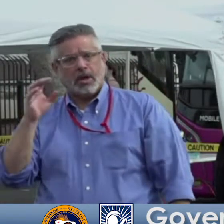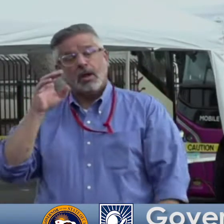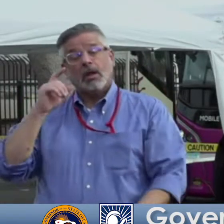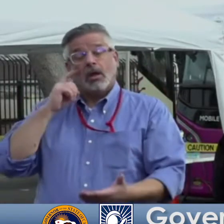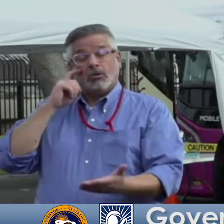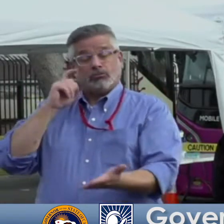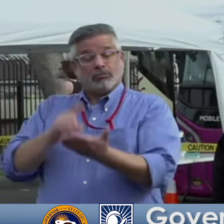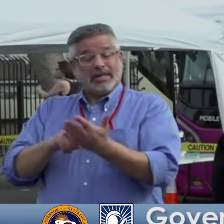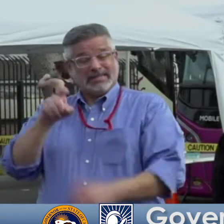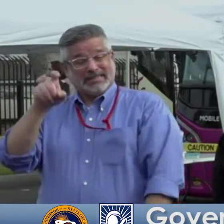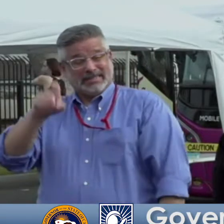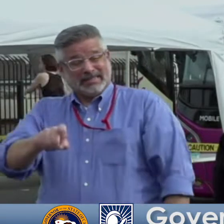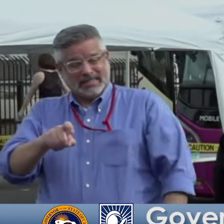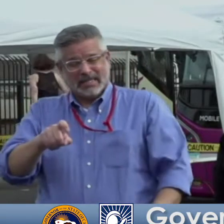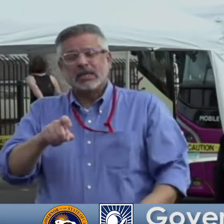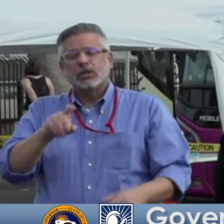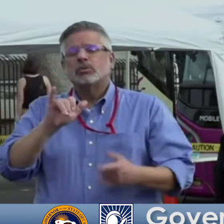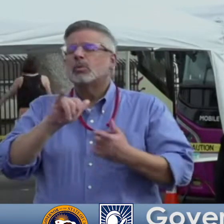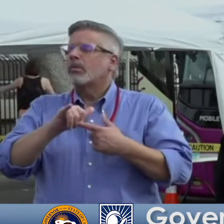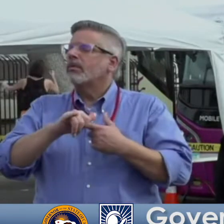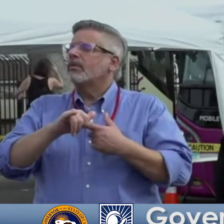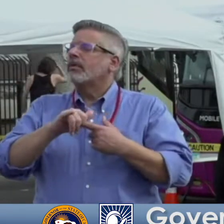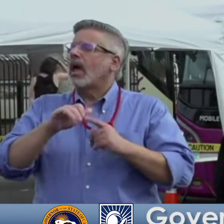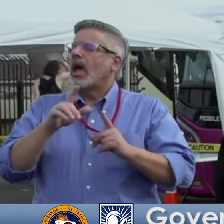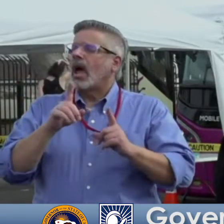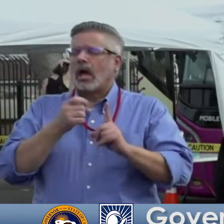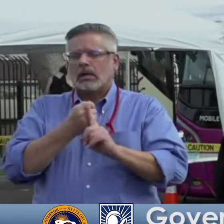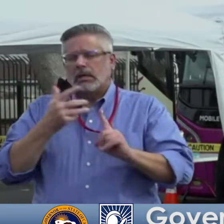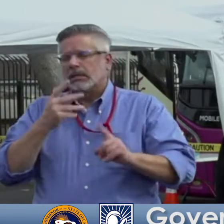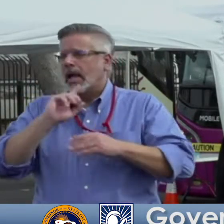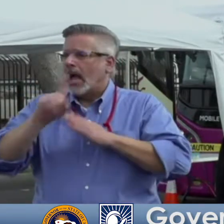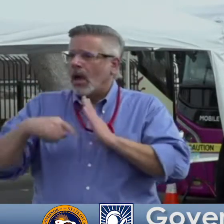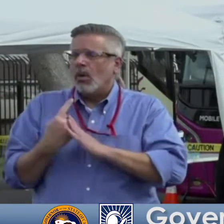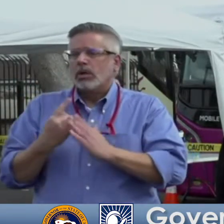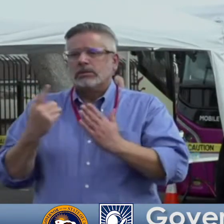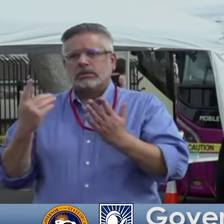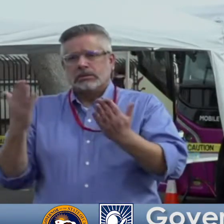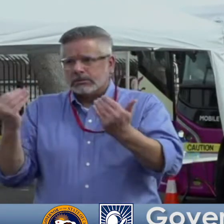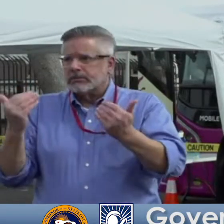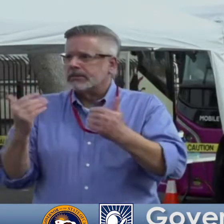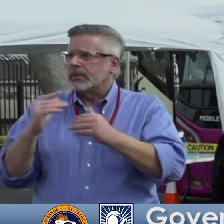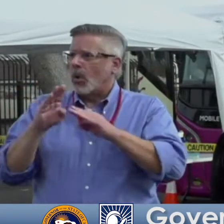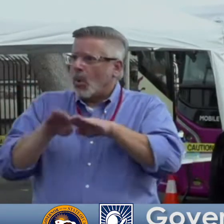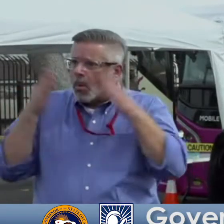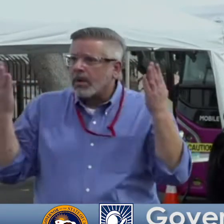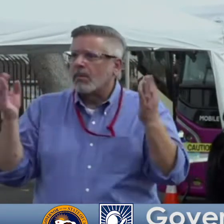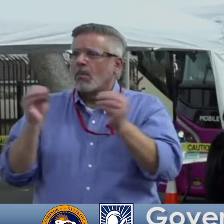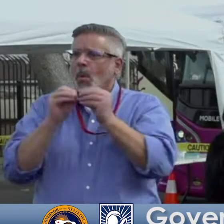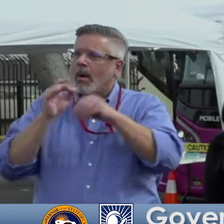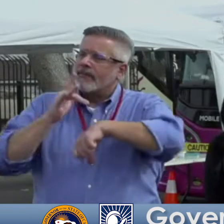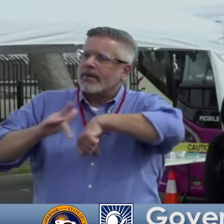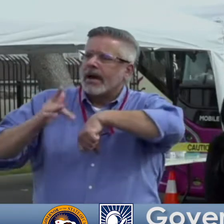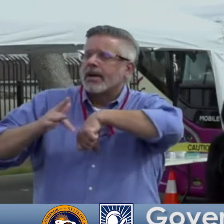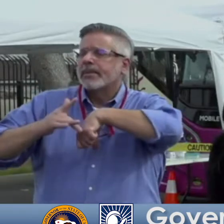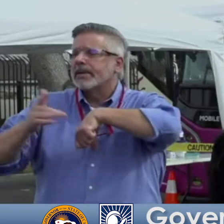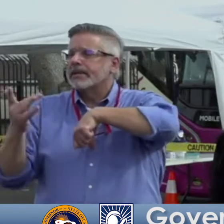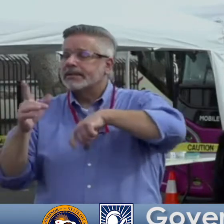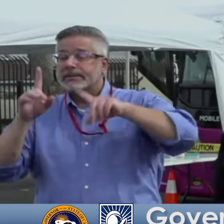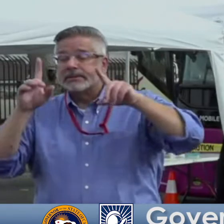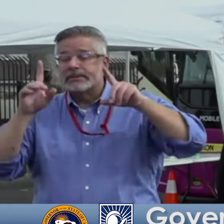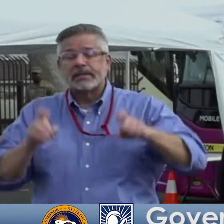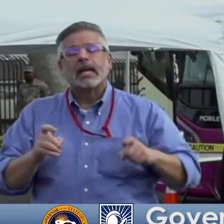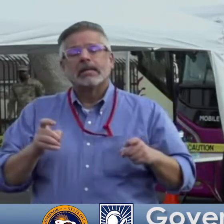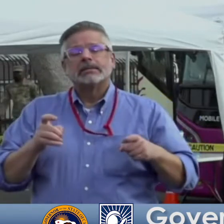Recognizing the need to expand these hours of operation and expand access to the opportunity to get tested,